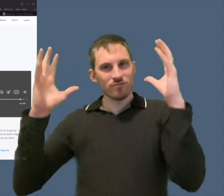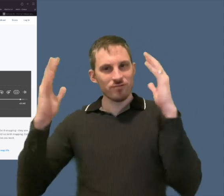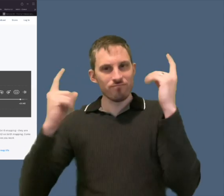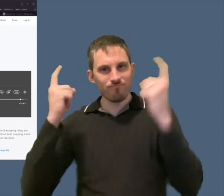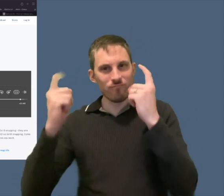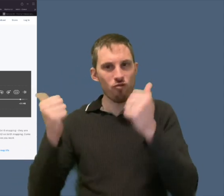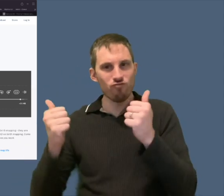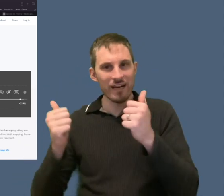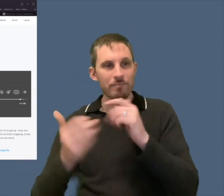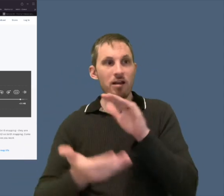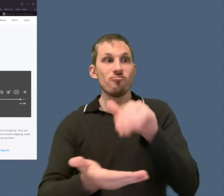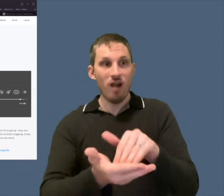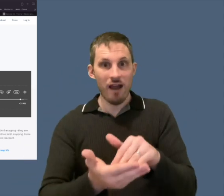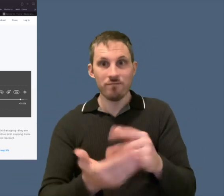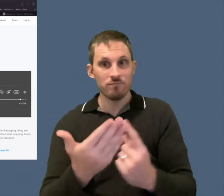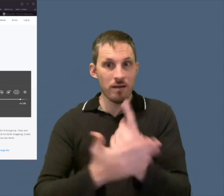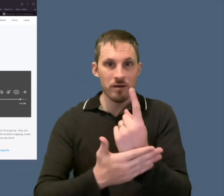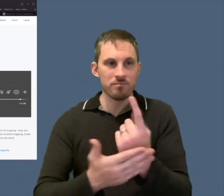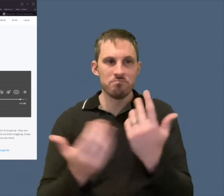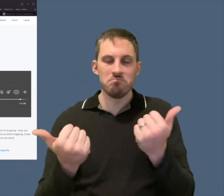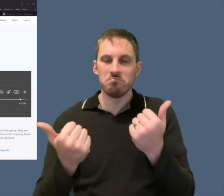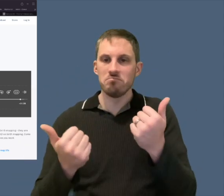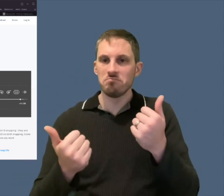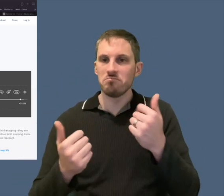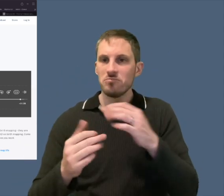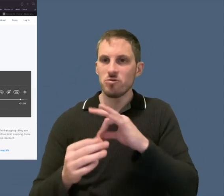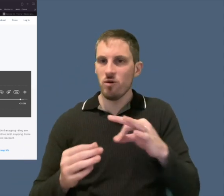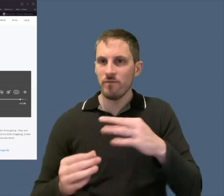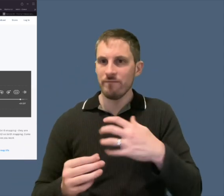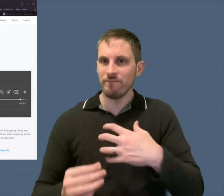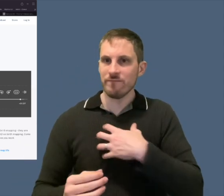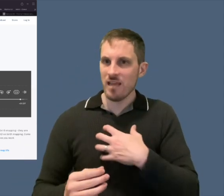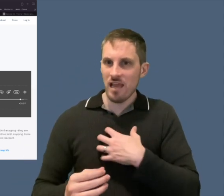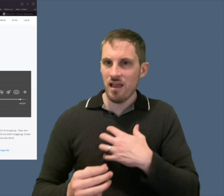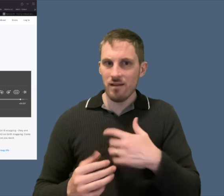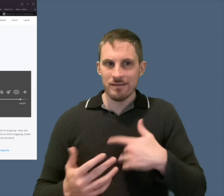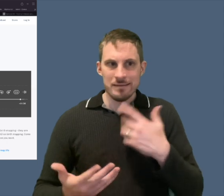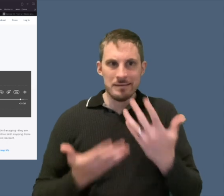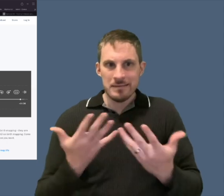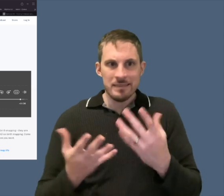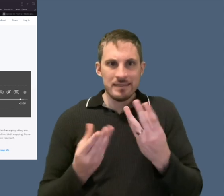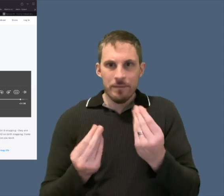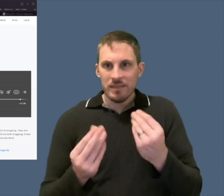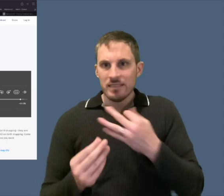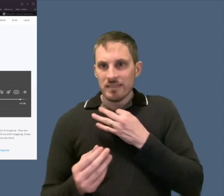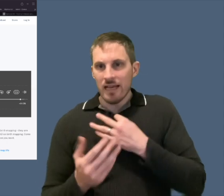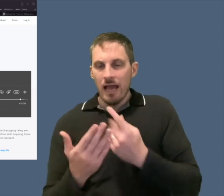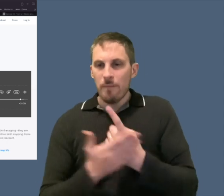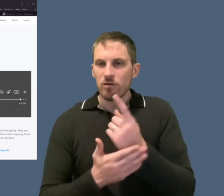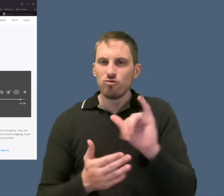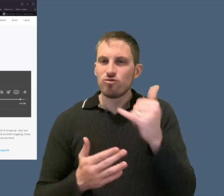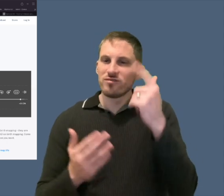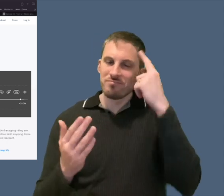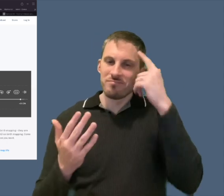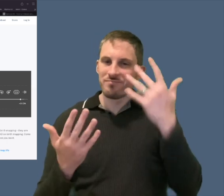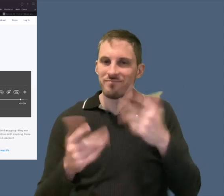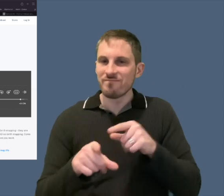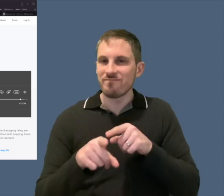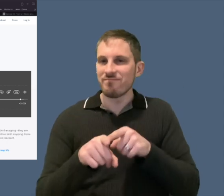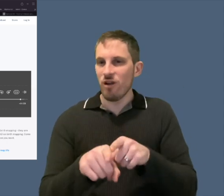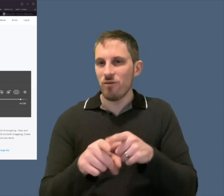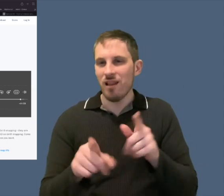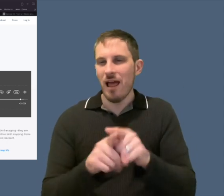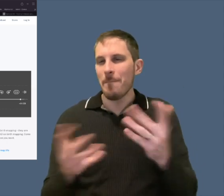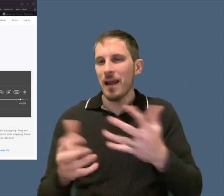without any fear of judgment. You're not looking at it as oh my God, something terrible is going to happen. You're just playing the game and seeing